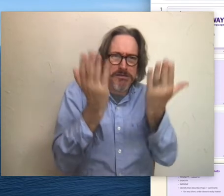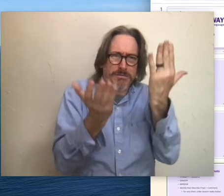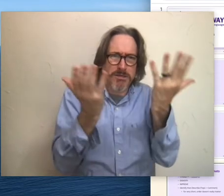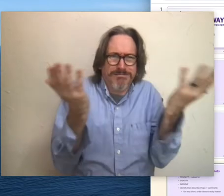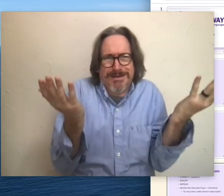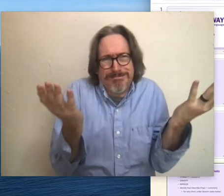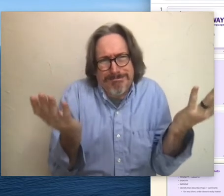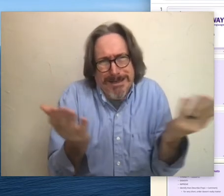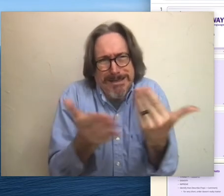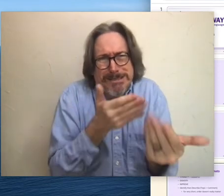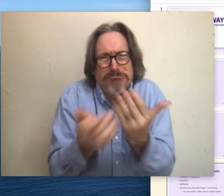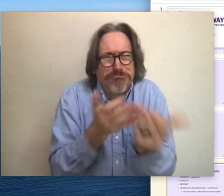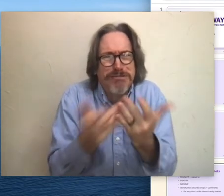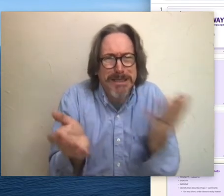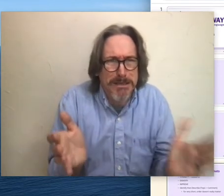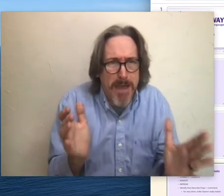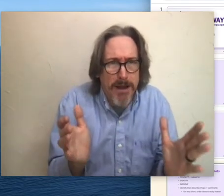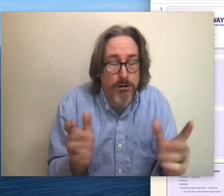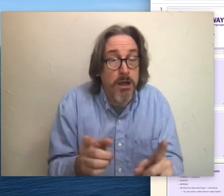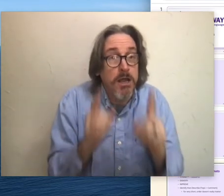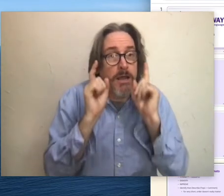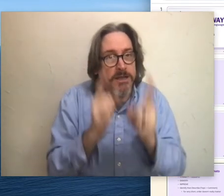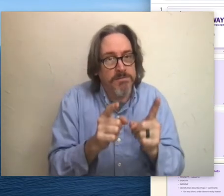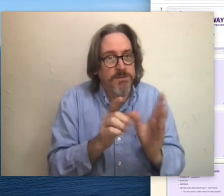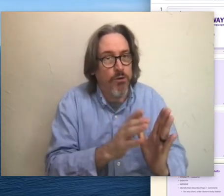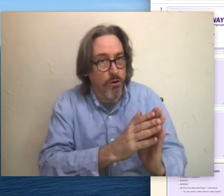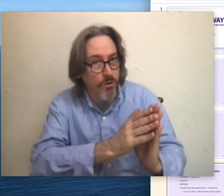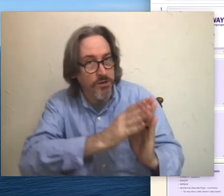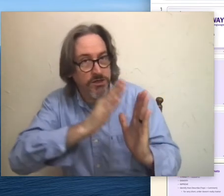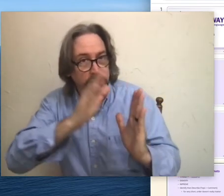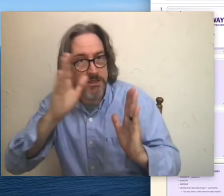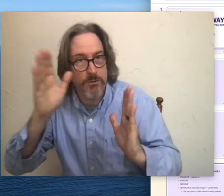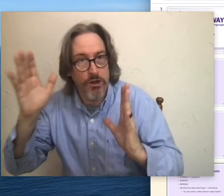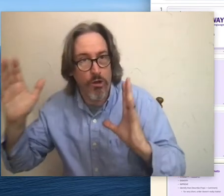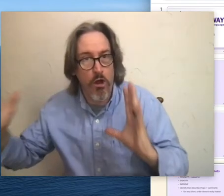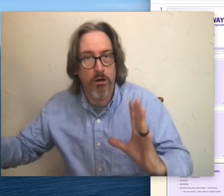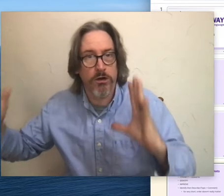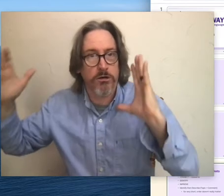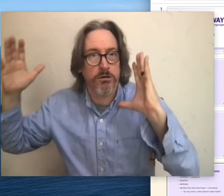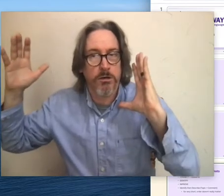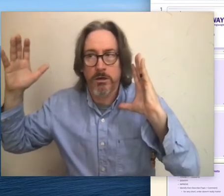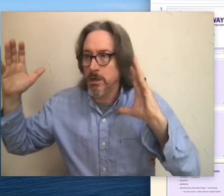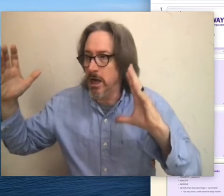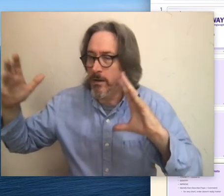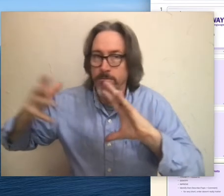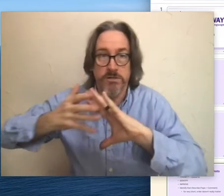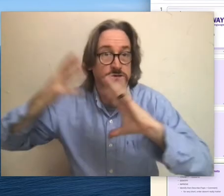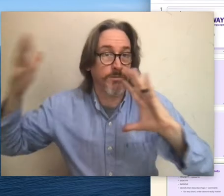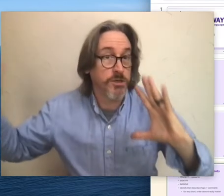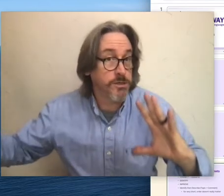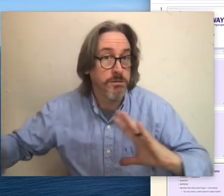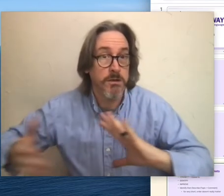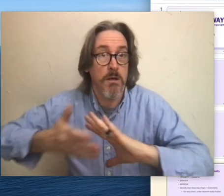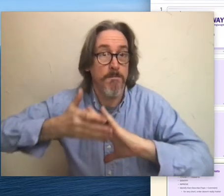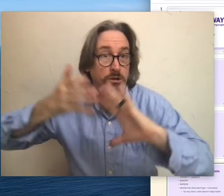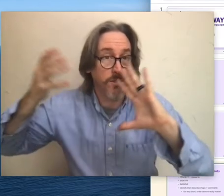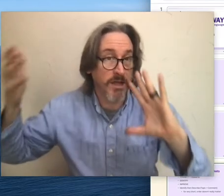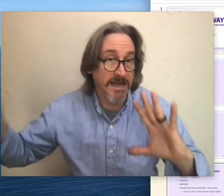the description, it doesn't really matter. It becomes important when you start dealing with longer